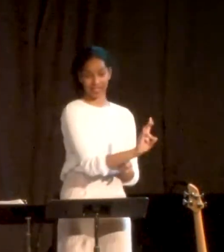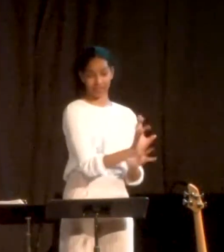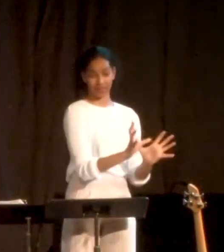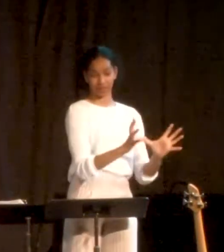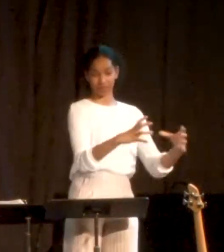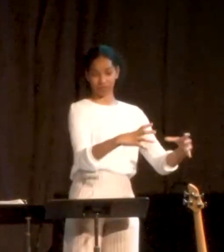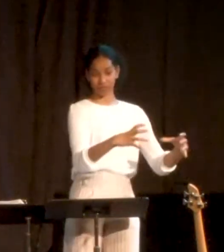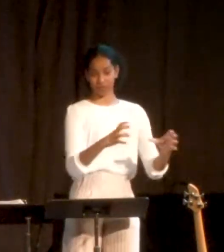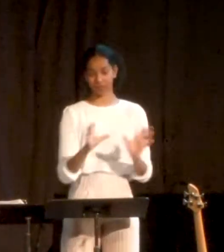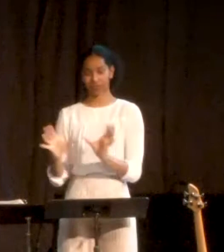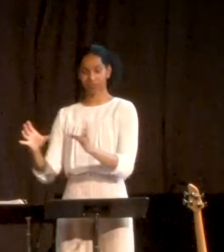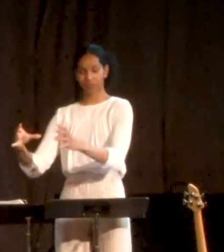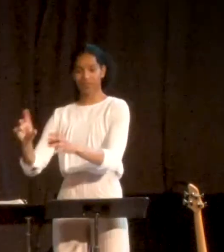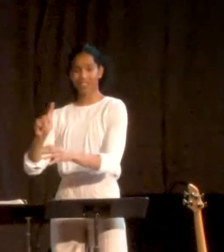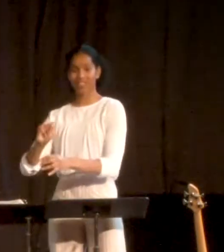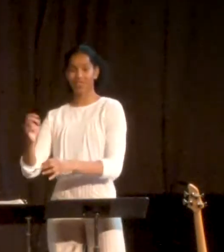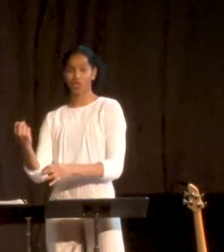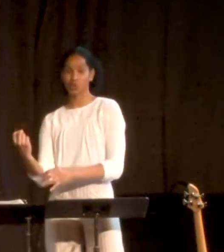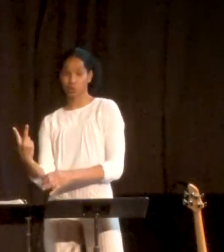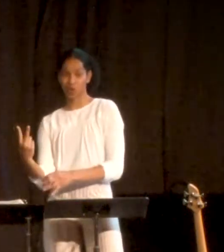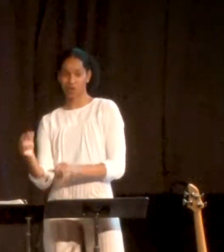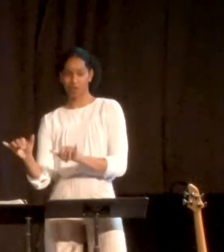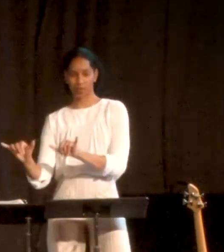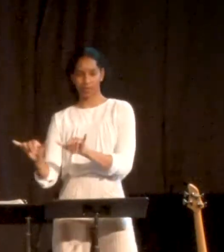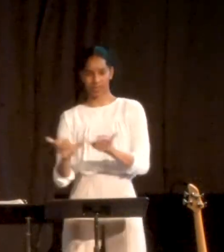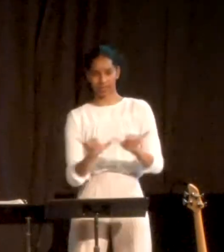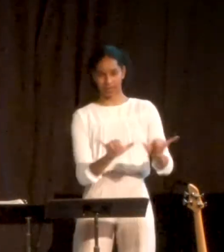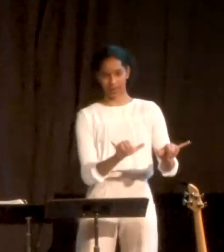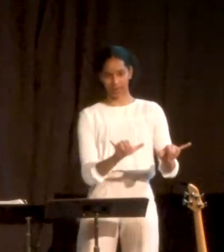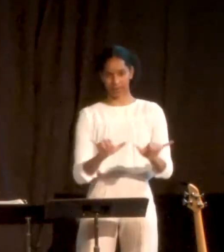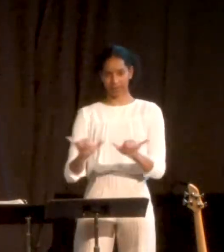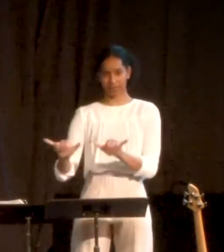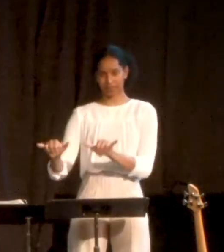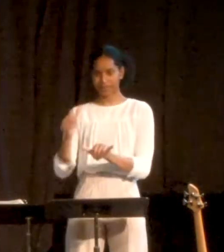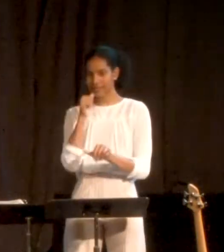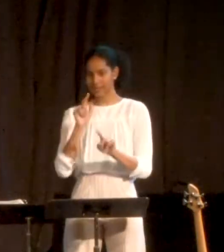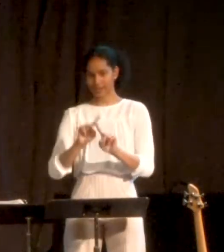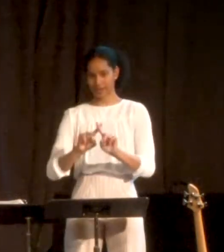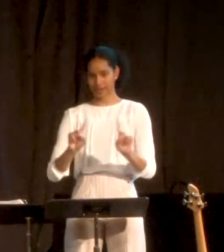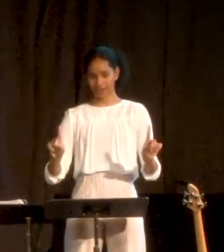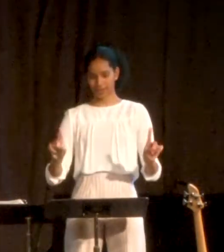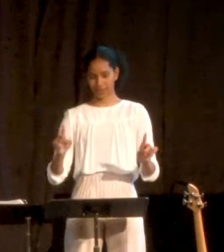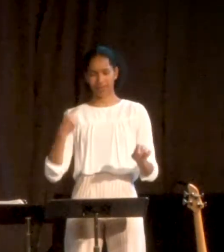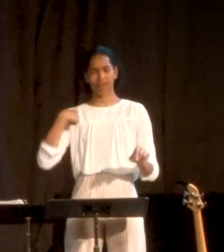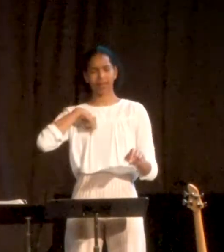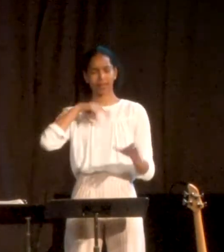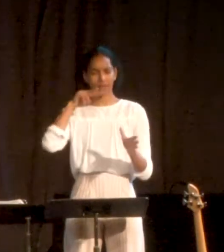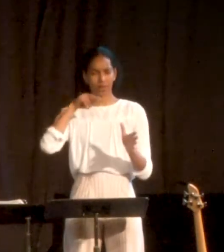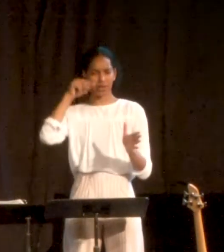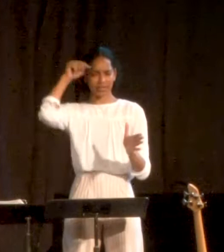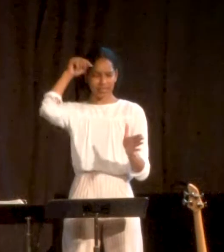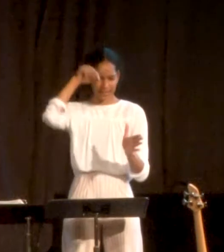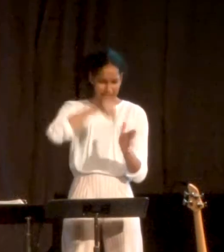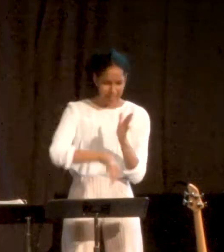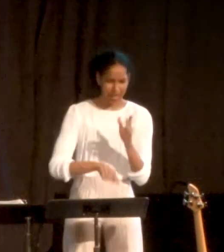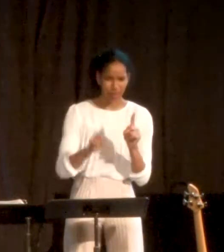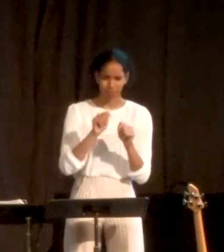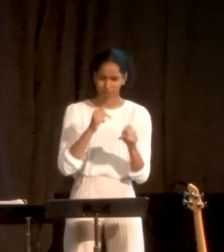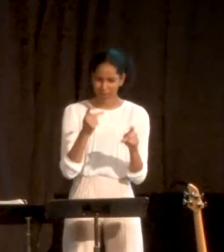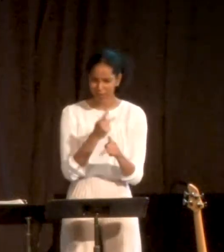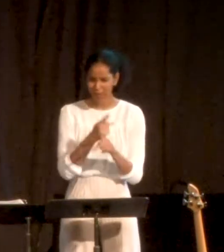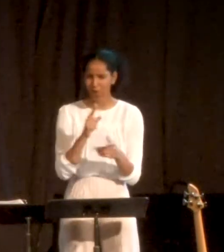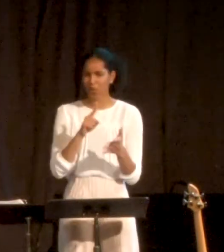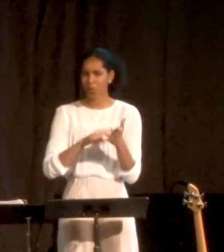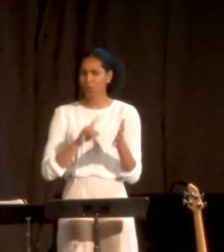So let's look beneath the surface to see what's really going on here in this passage.